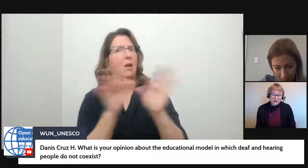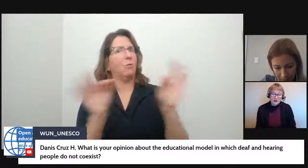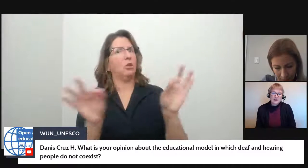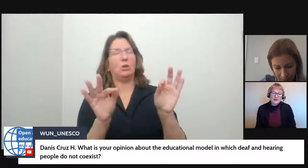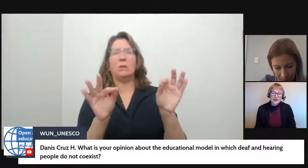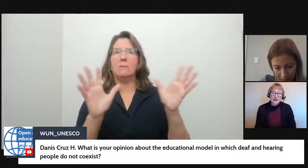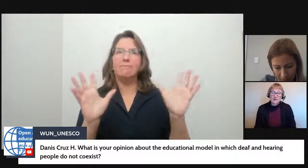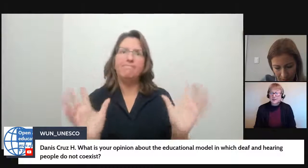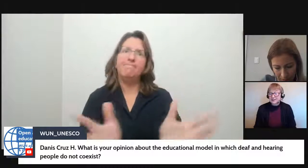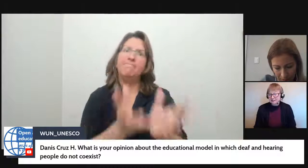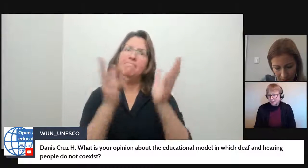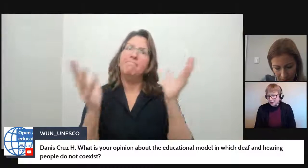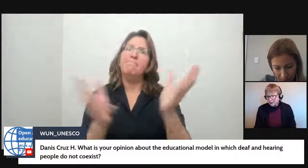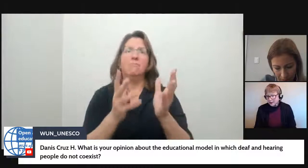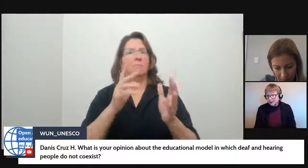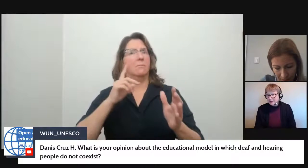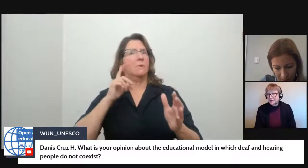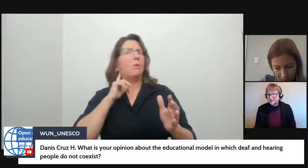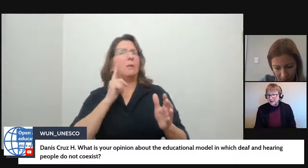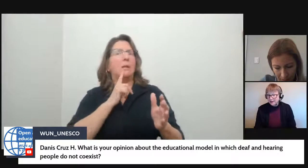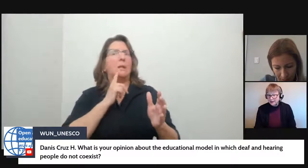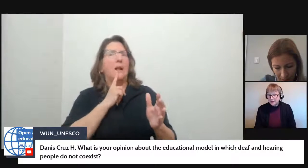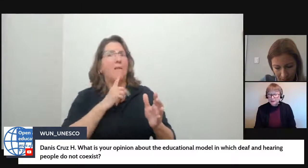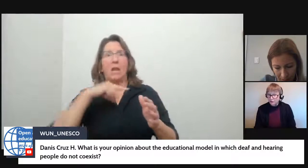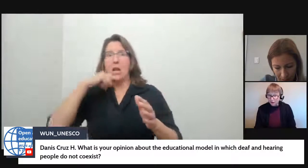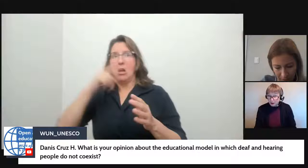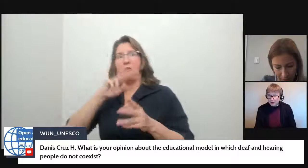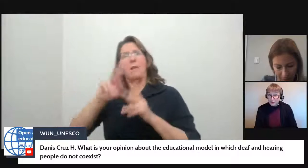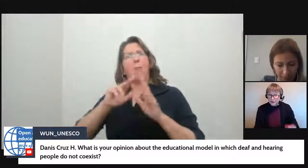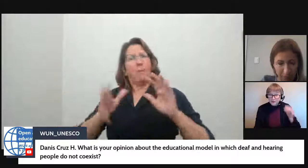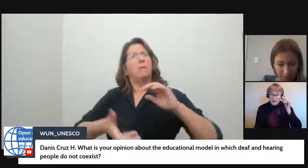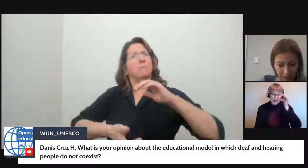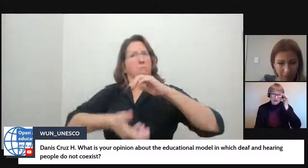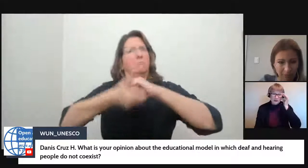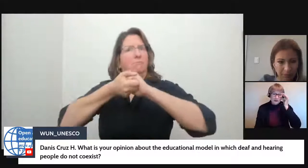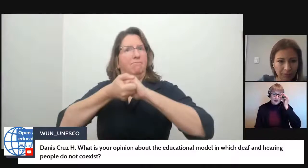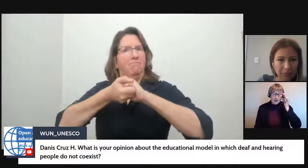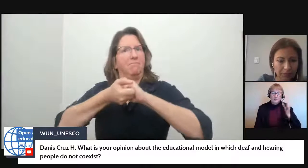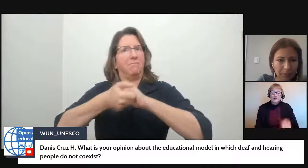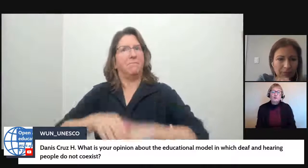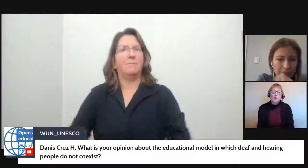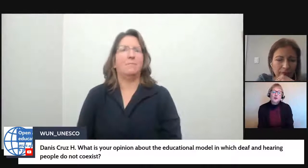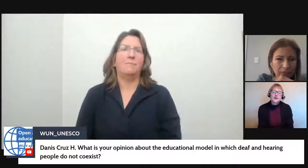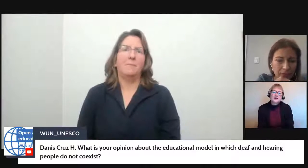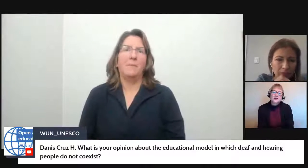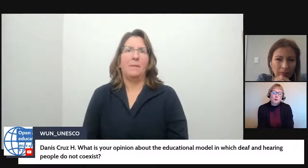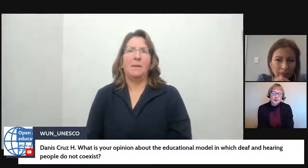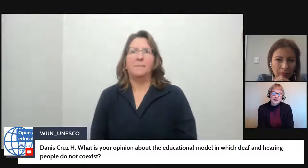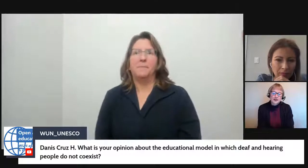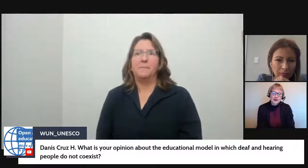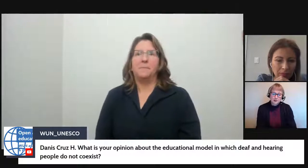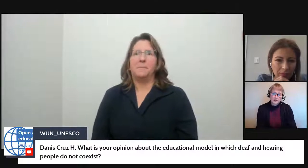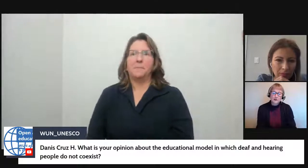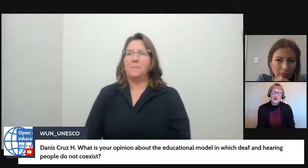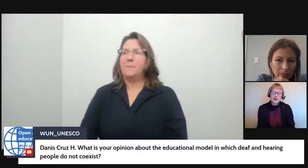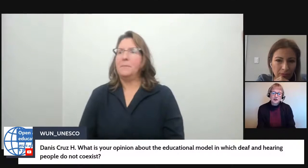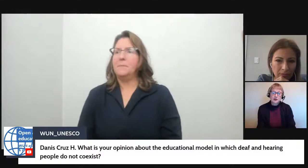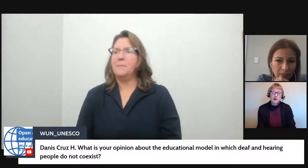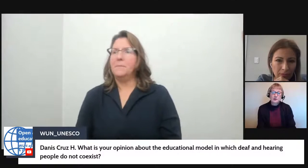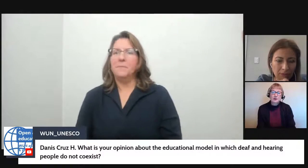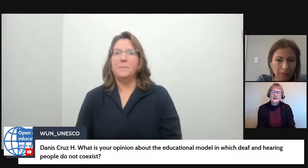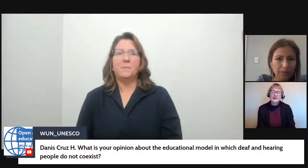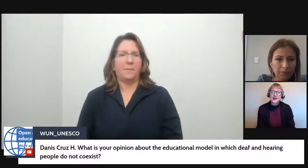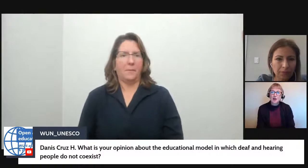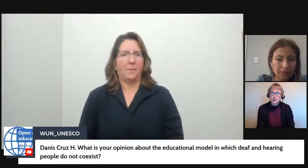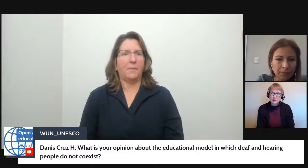but American Sign Language is the primary sign language, though there are other sign languages. But the point is to work together between the